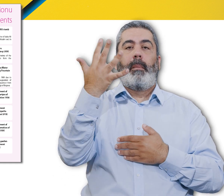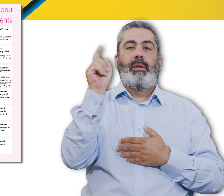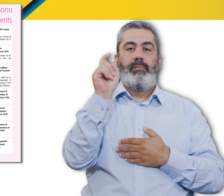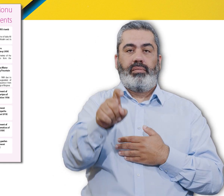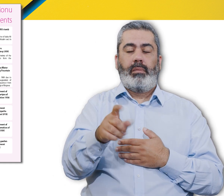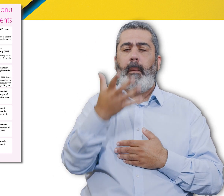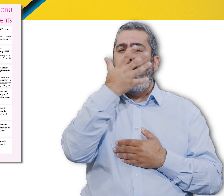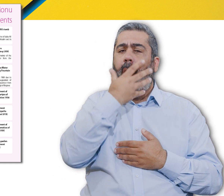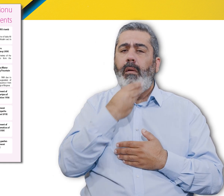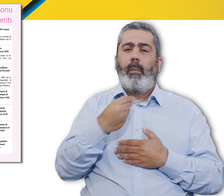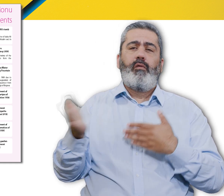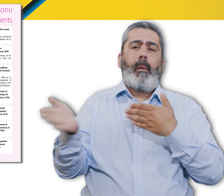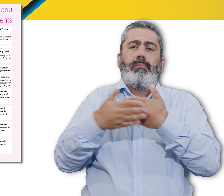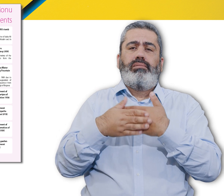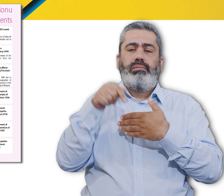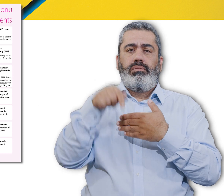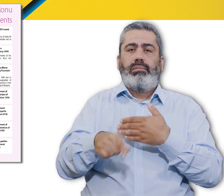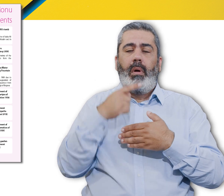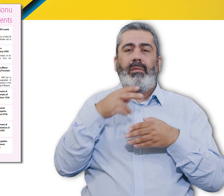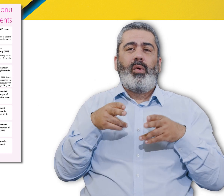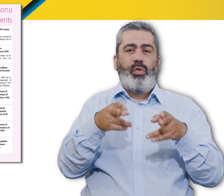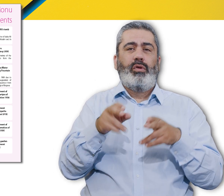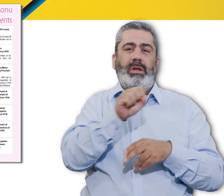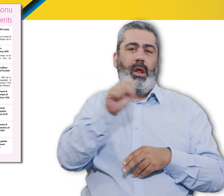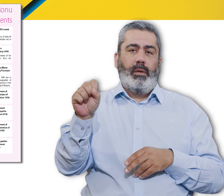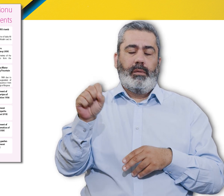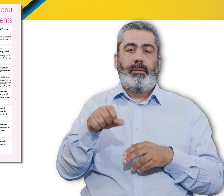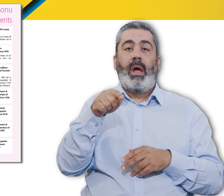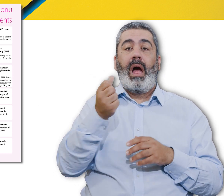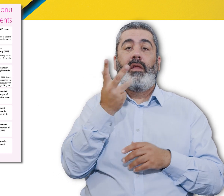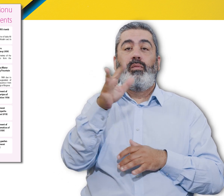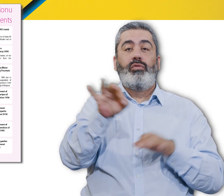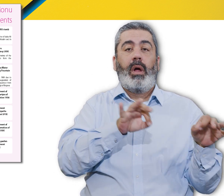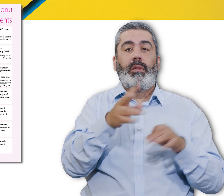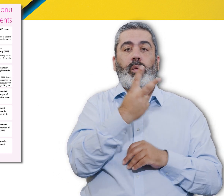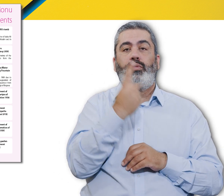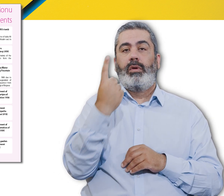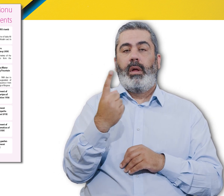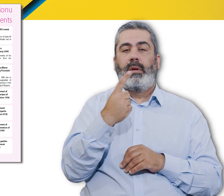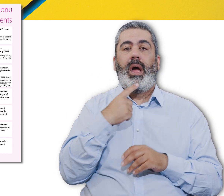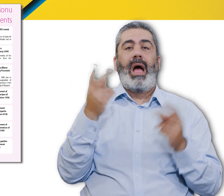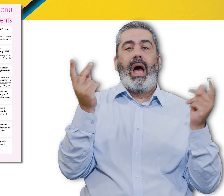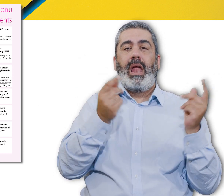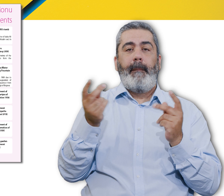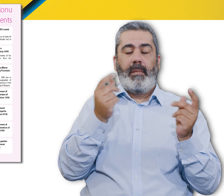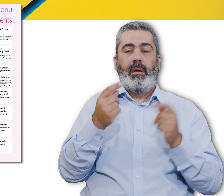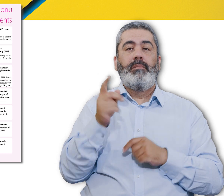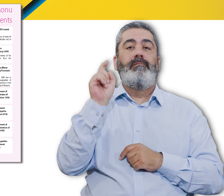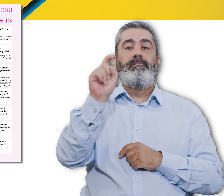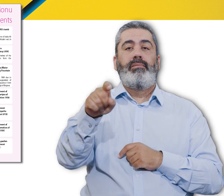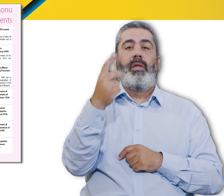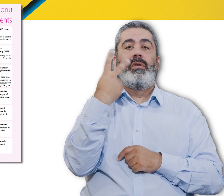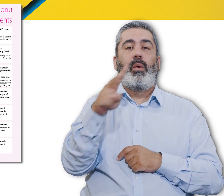number 244. One of the 4 big houses which constituted the palace of the Pasha. Dervish